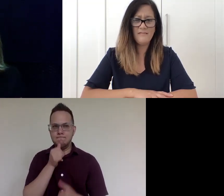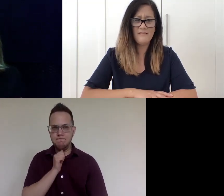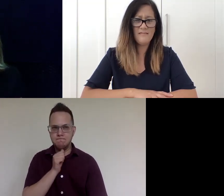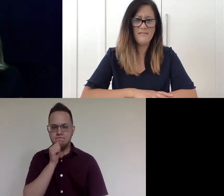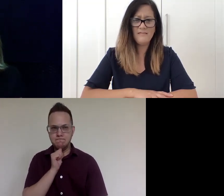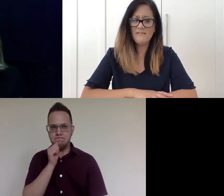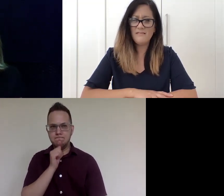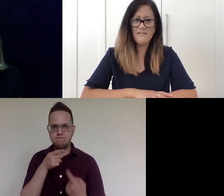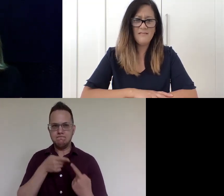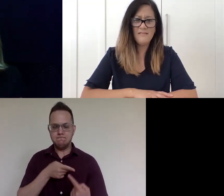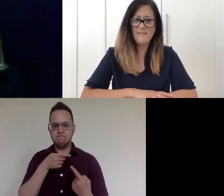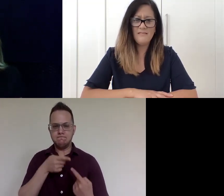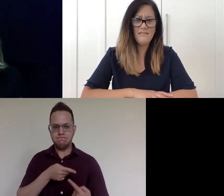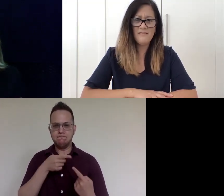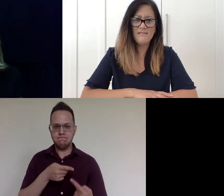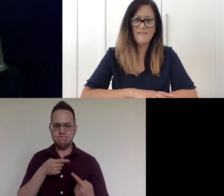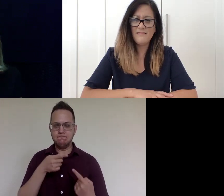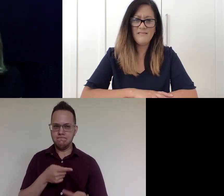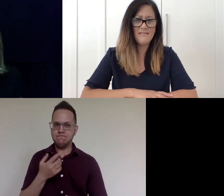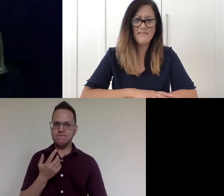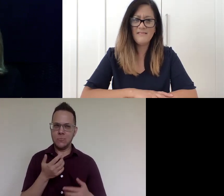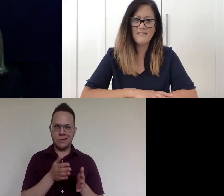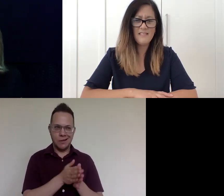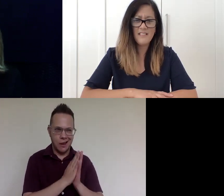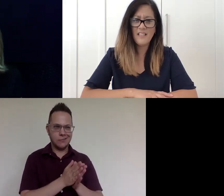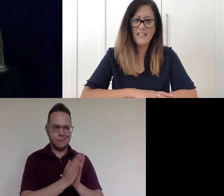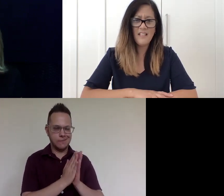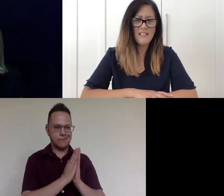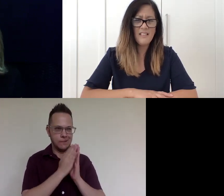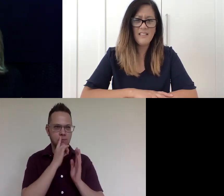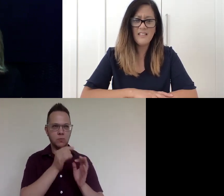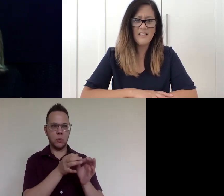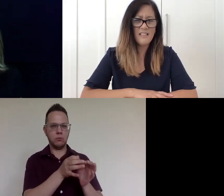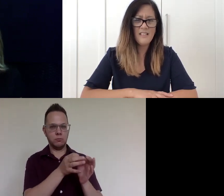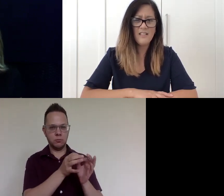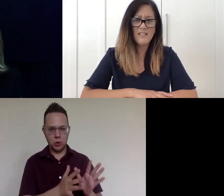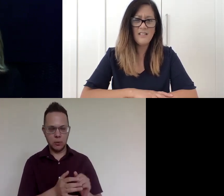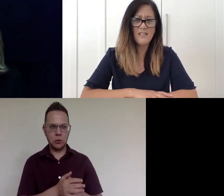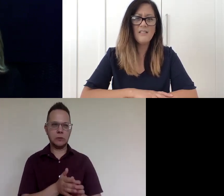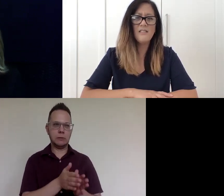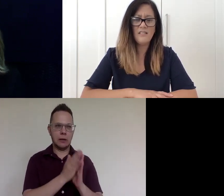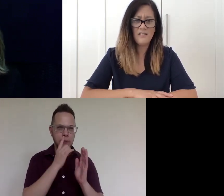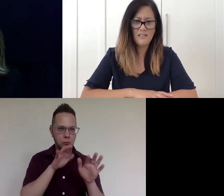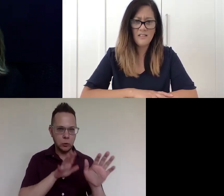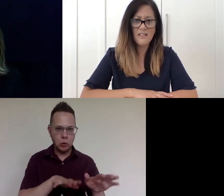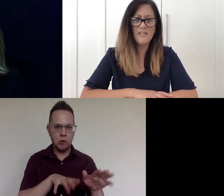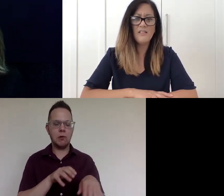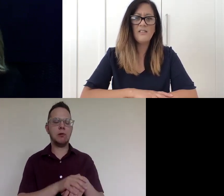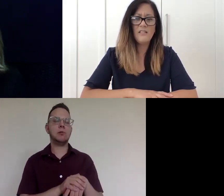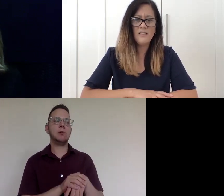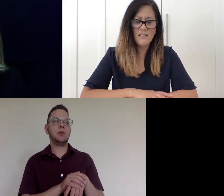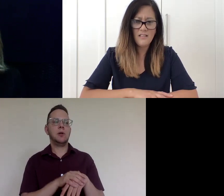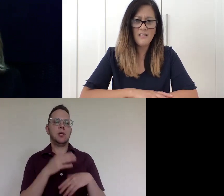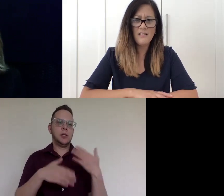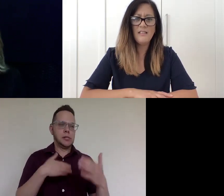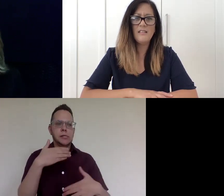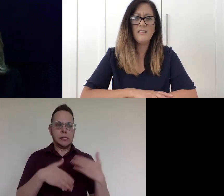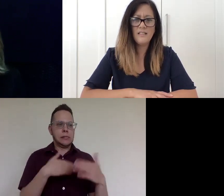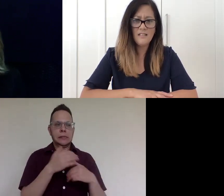So I hung in there for a couple of weeks. I really tried the best I could, but it was a struggle, and I kept asking for an interpreter or for